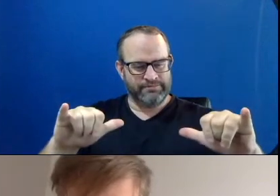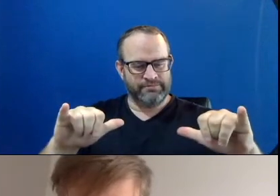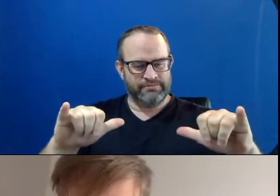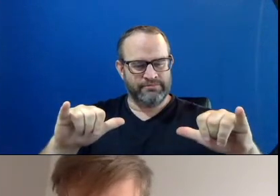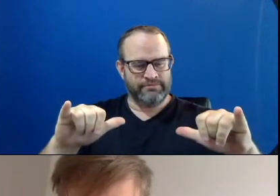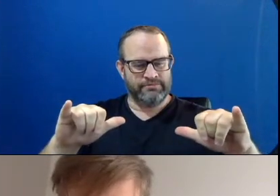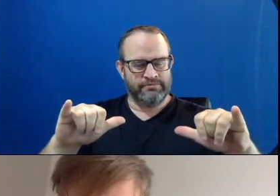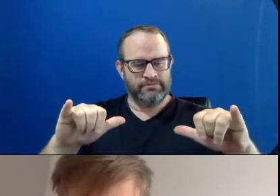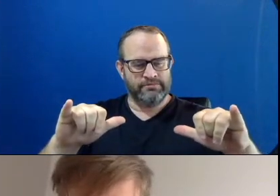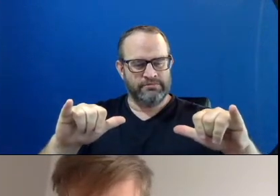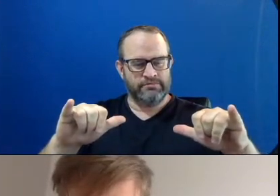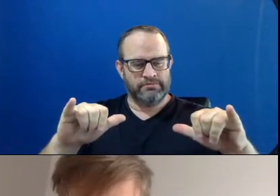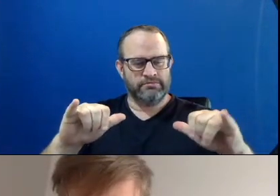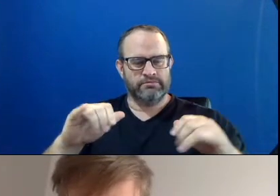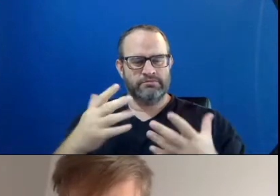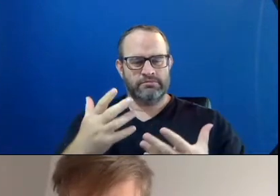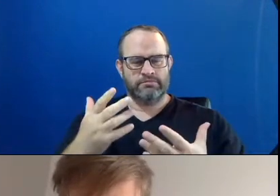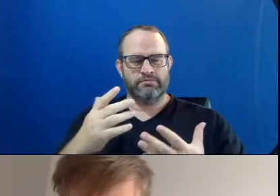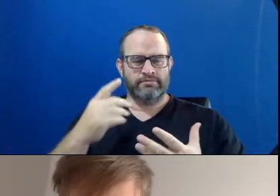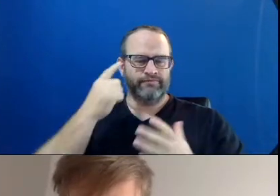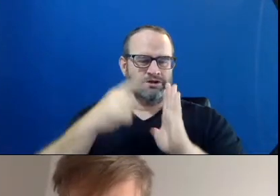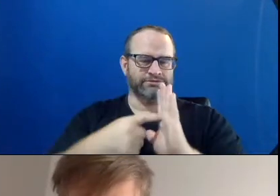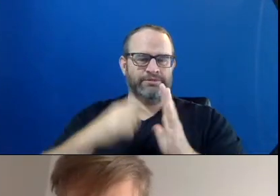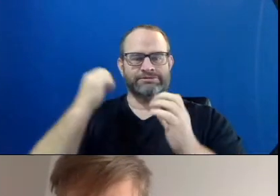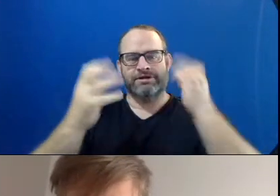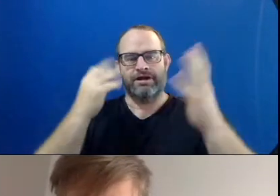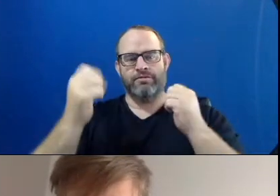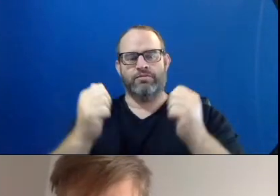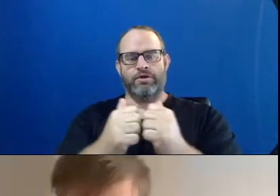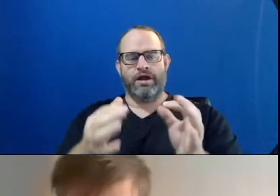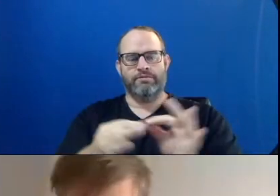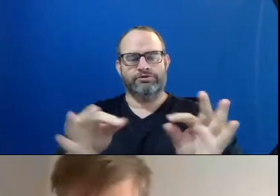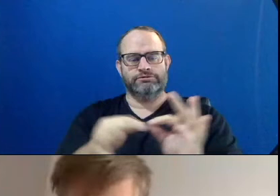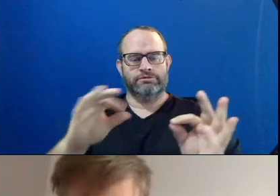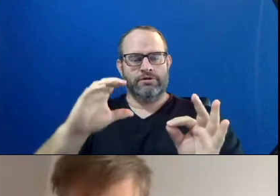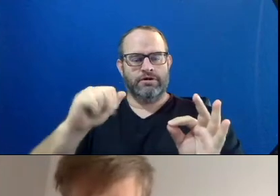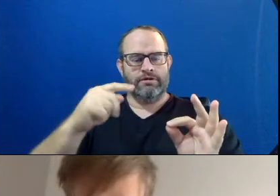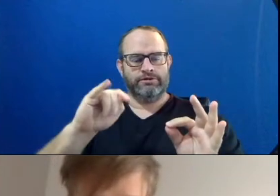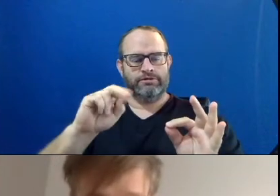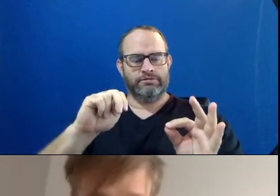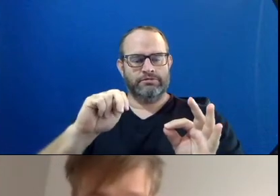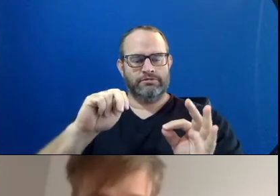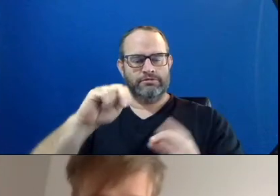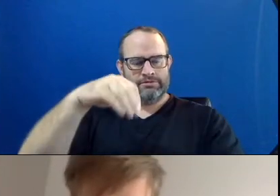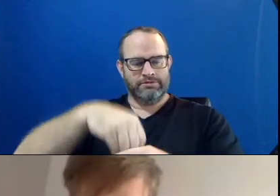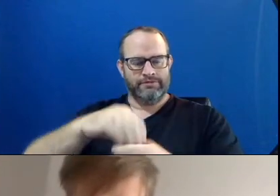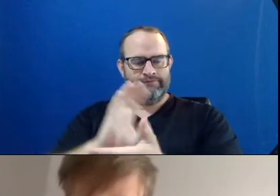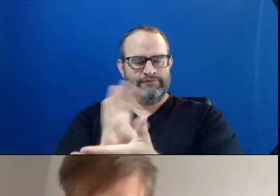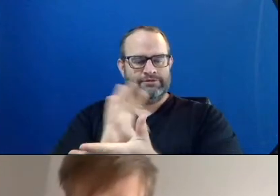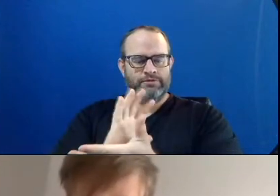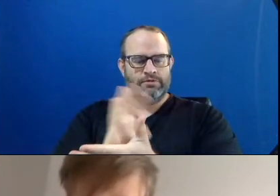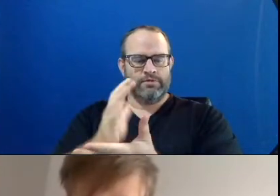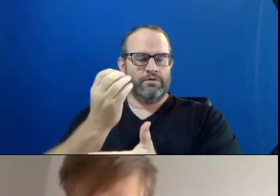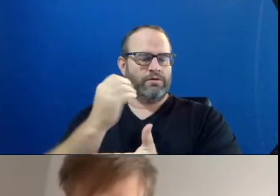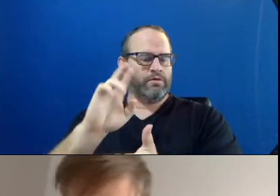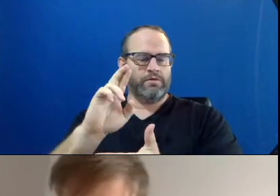bilingual educational experience that people can benefit from both at the same time. For example, if